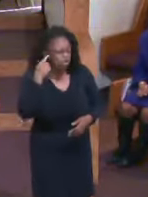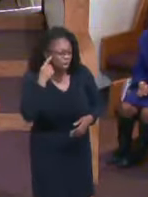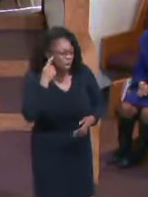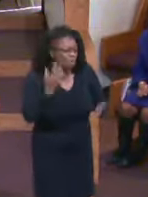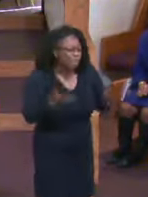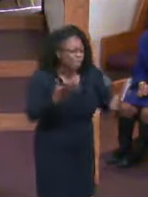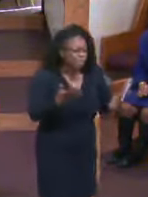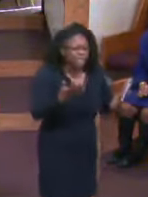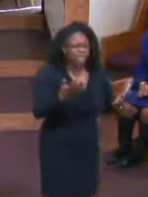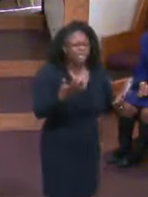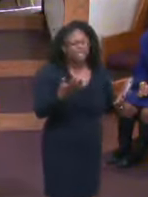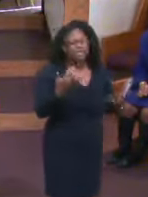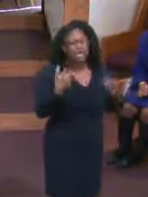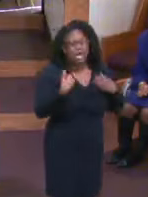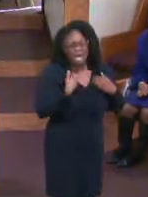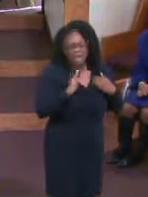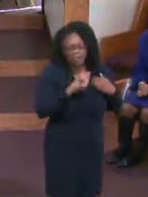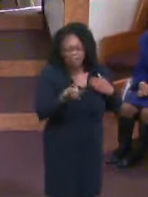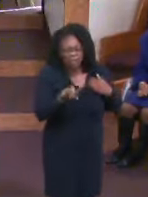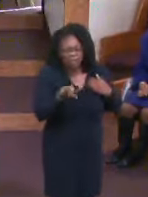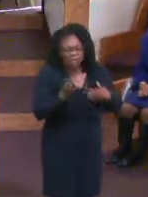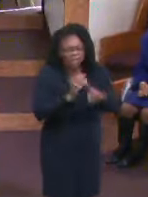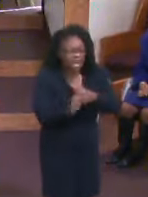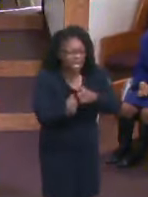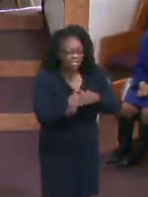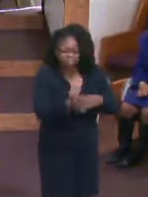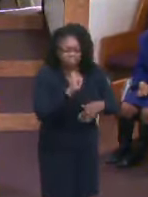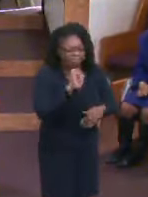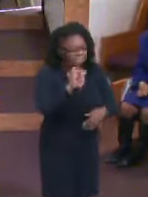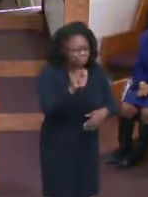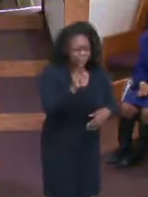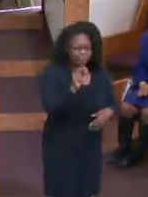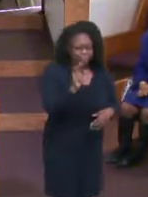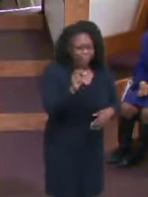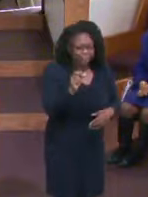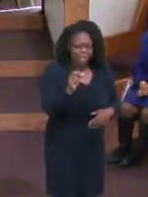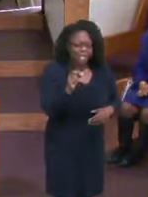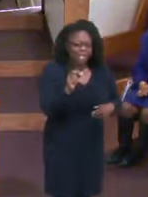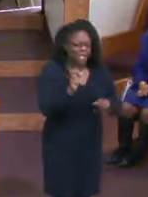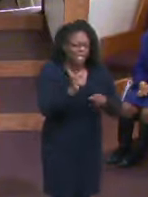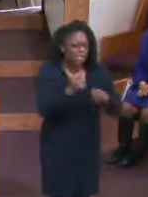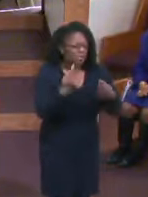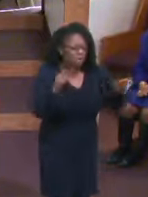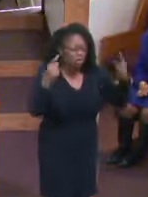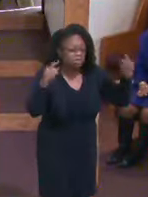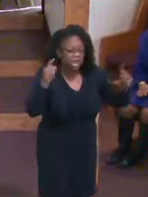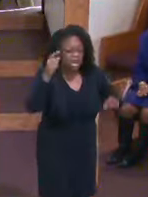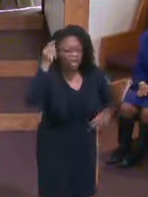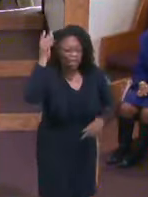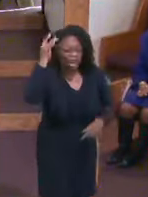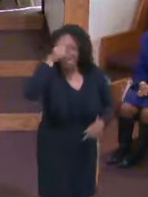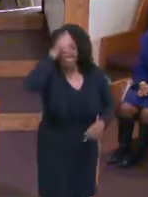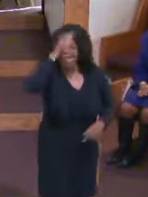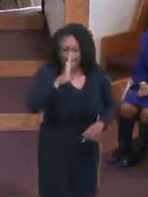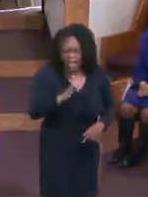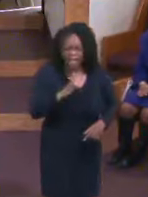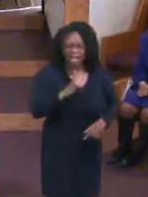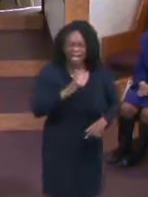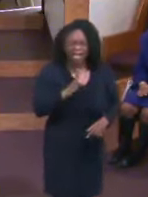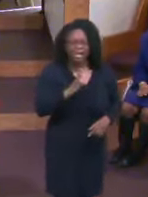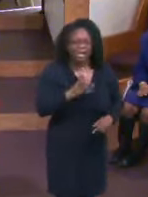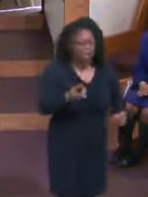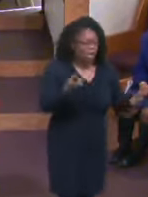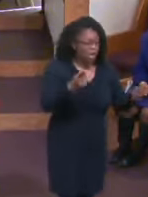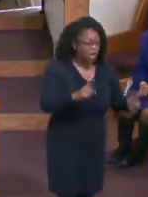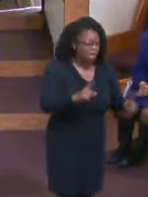together? That wasn't it. The reason why it worked out was because of God. Well, he went to church, I